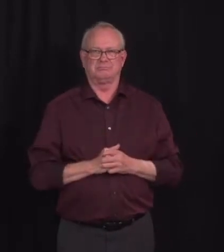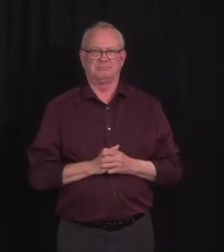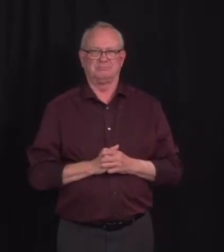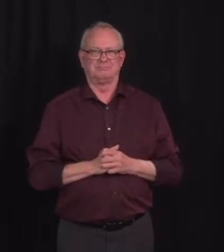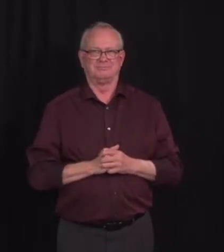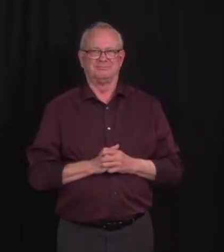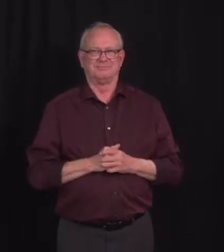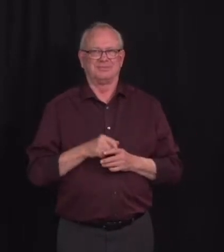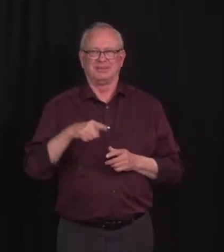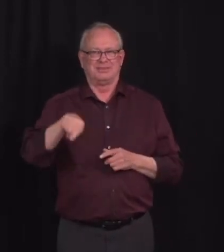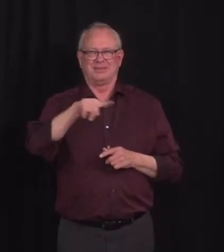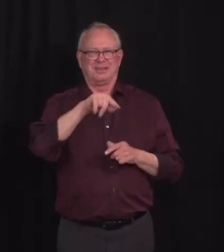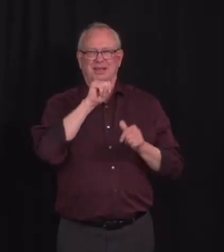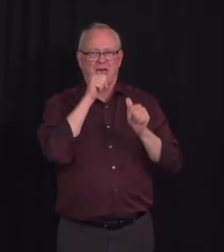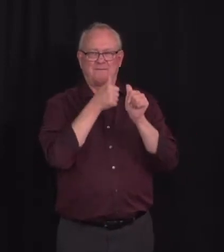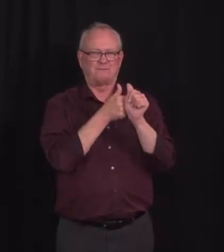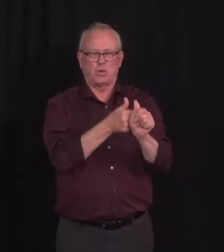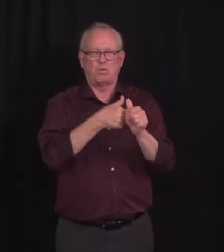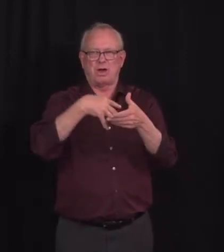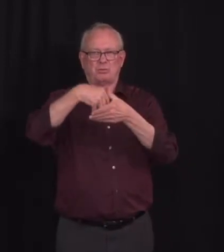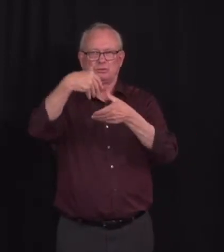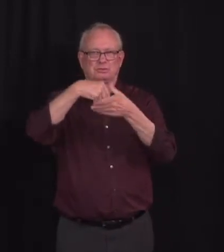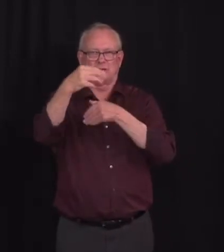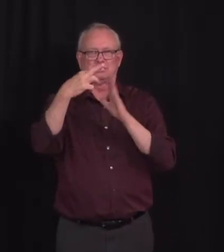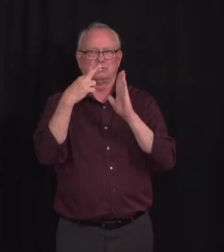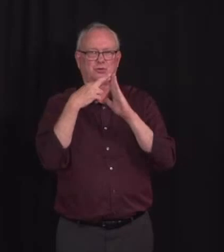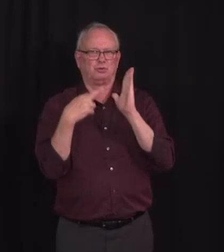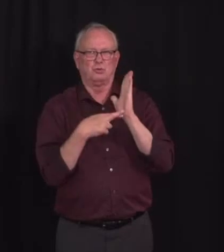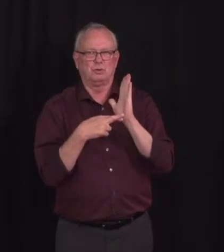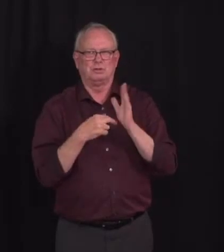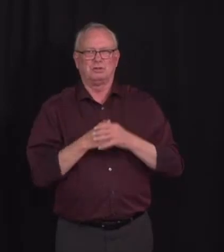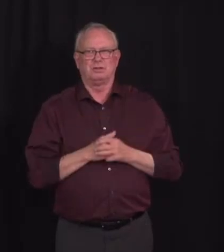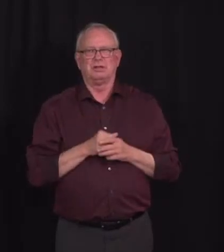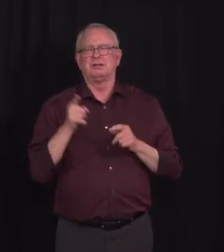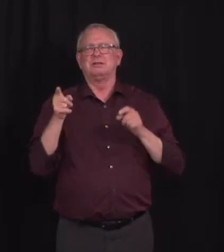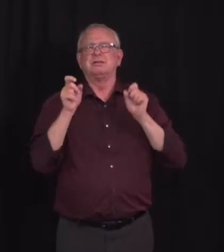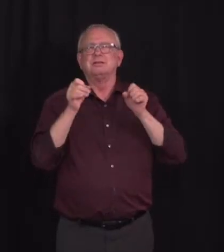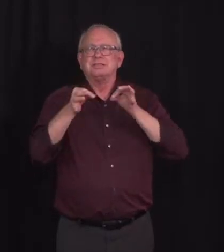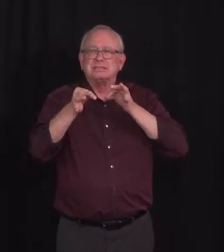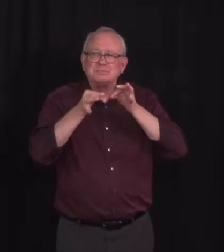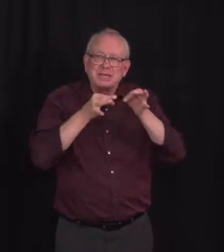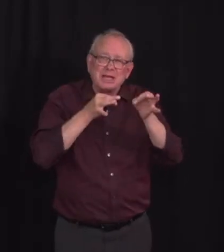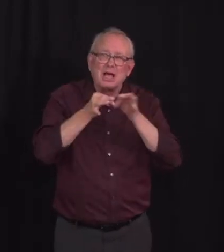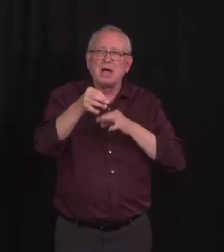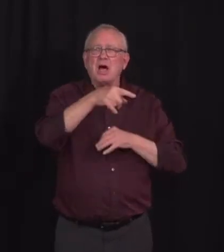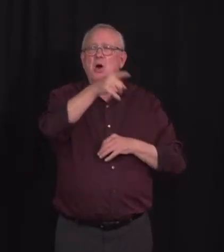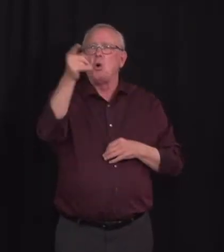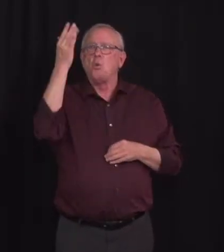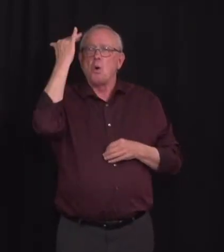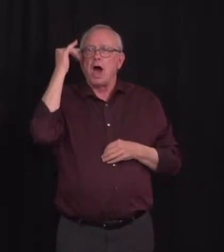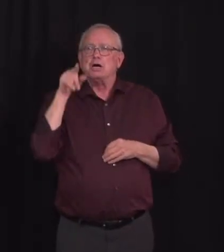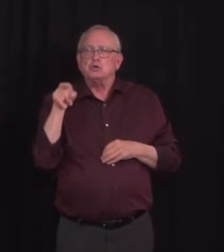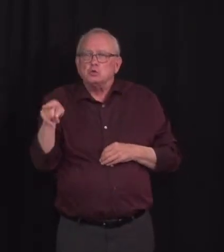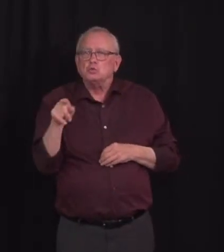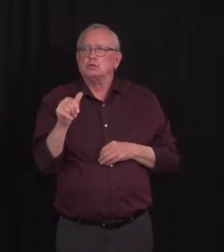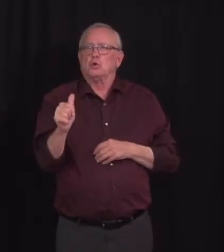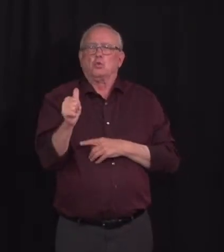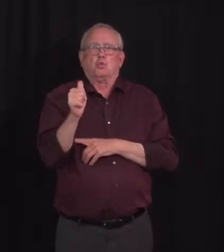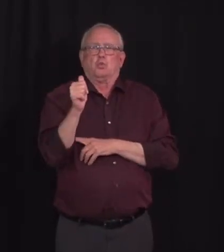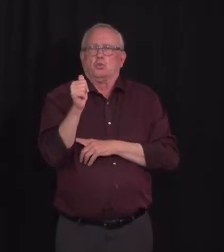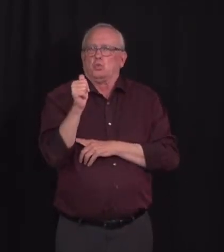social gatherings. So I'm wondering if you could explain to Albertans why you won't say what is pretty clear in those photos.